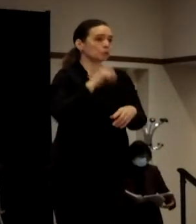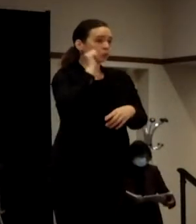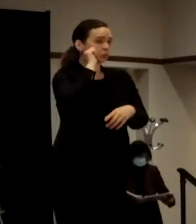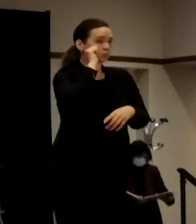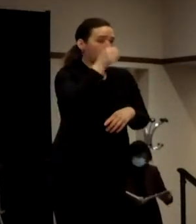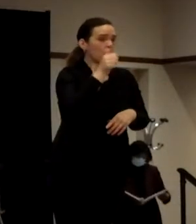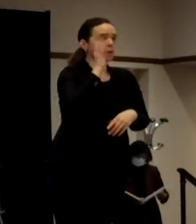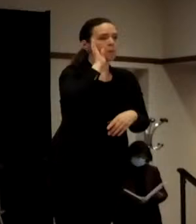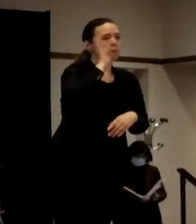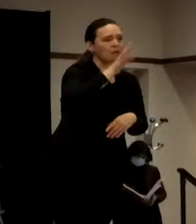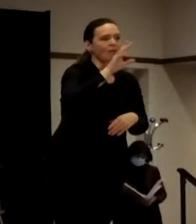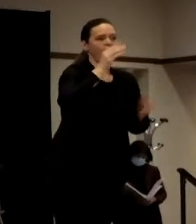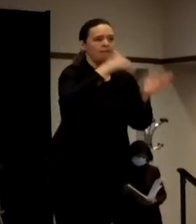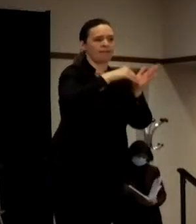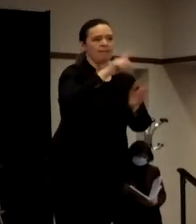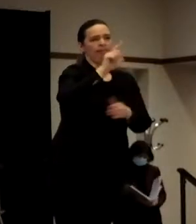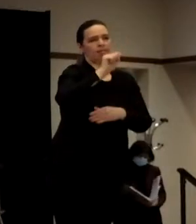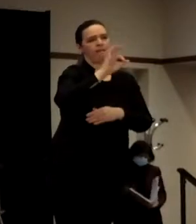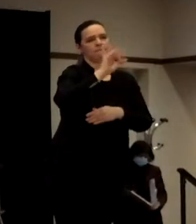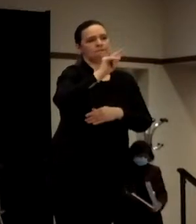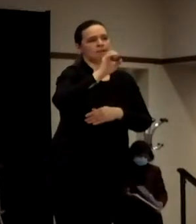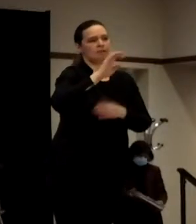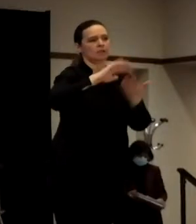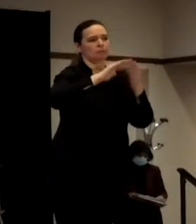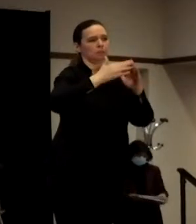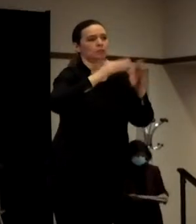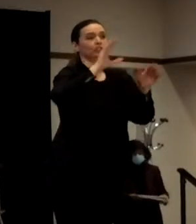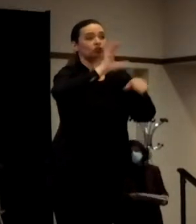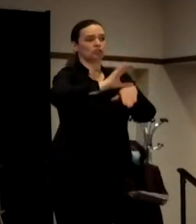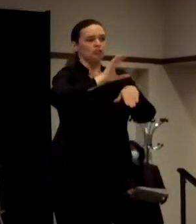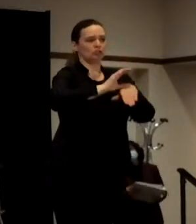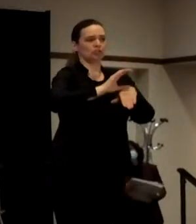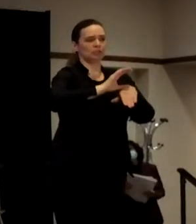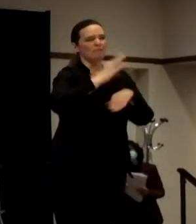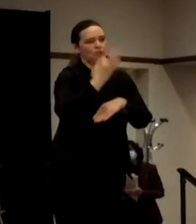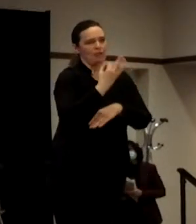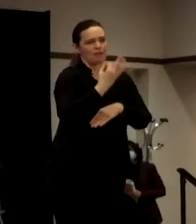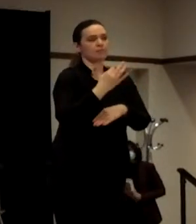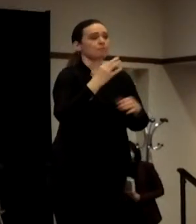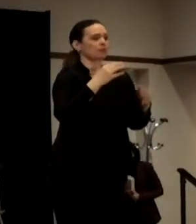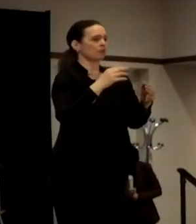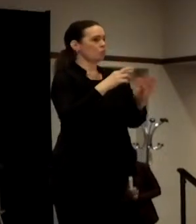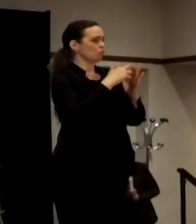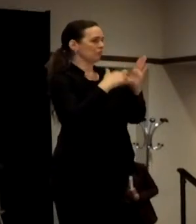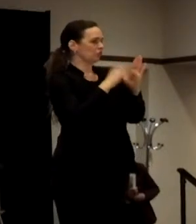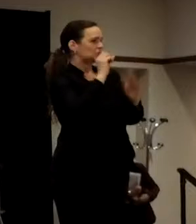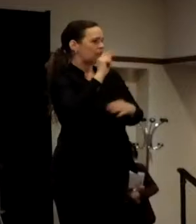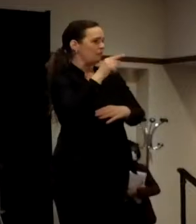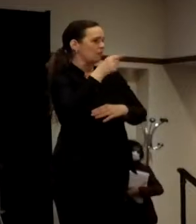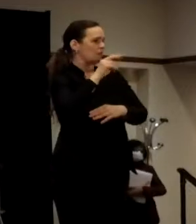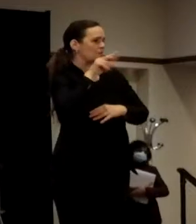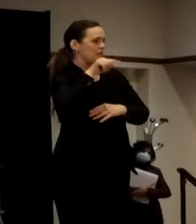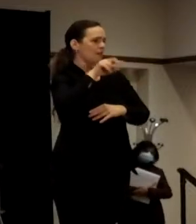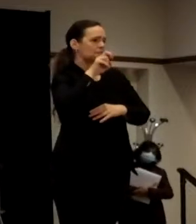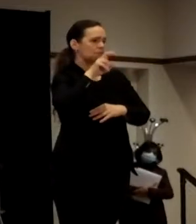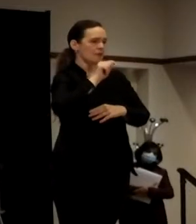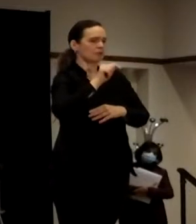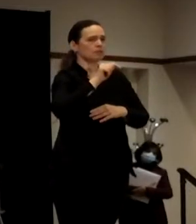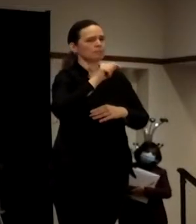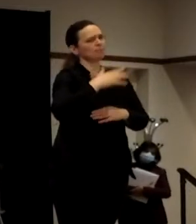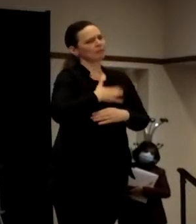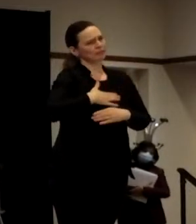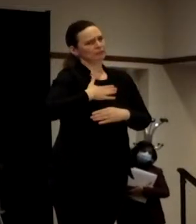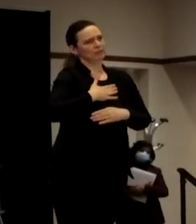Good news related to our friends at Syracuse University, the stadium. We were able to work with Syracuse University